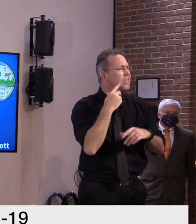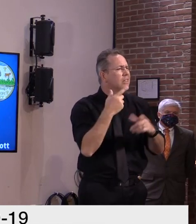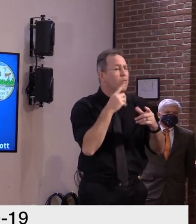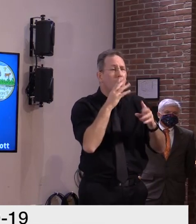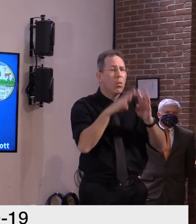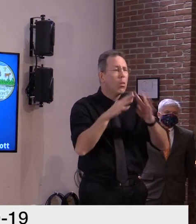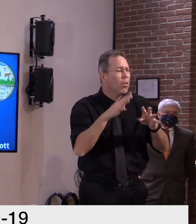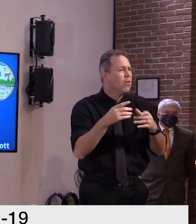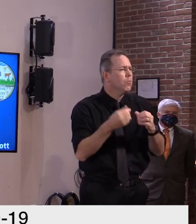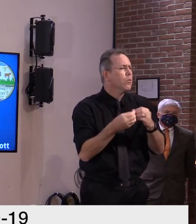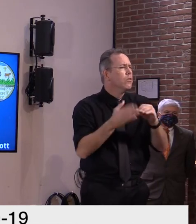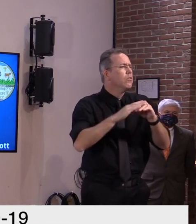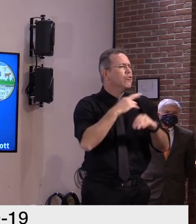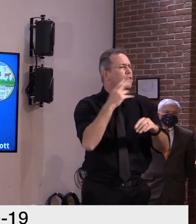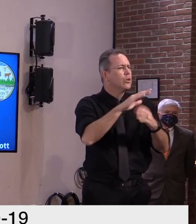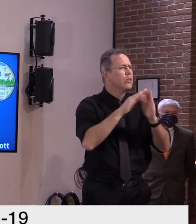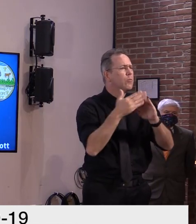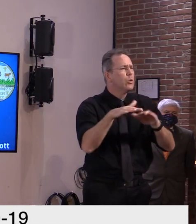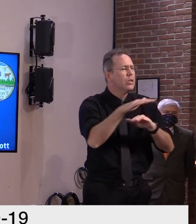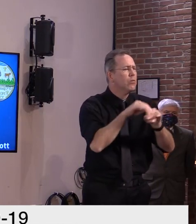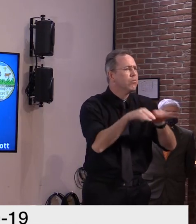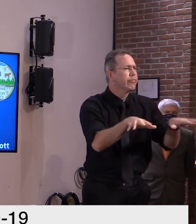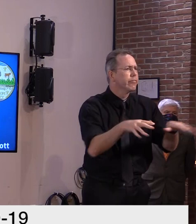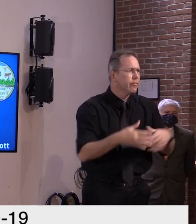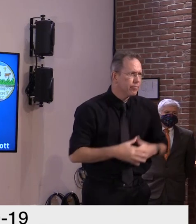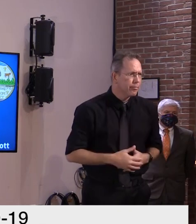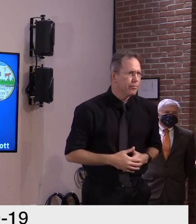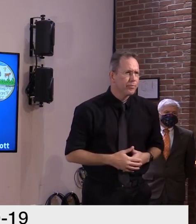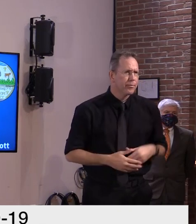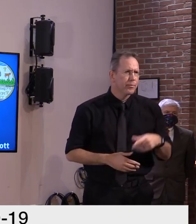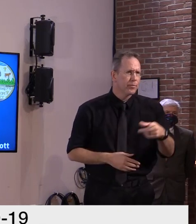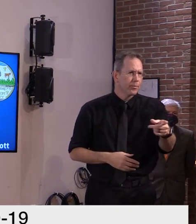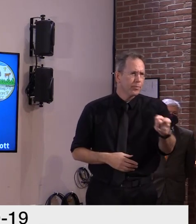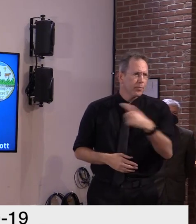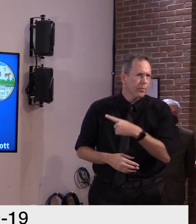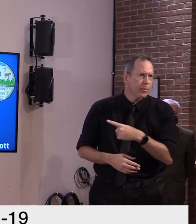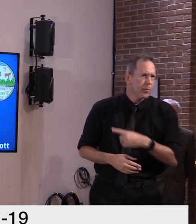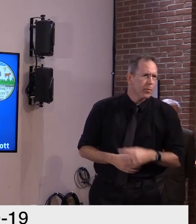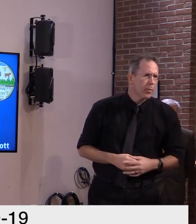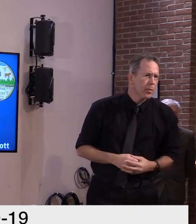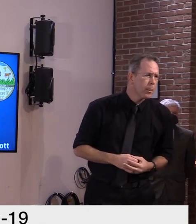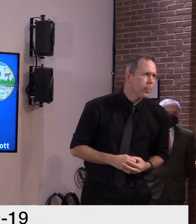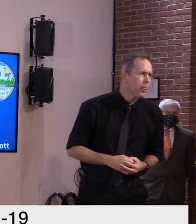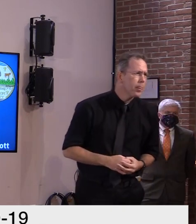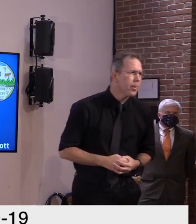Thank you. Steve? This is kind of self-serving, I guess, but in the school sports guidance,